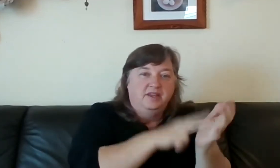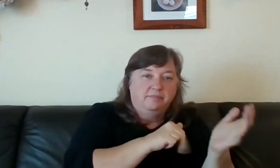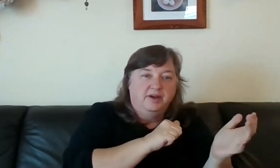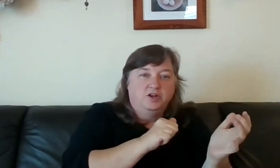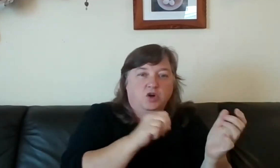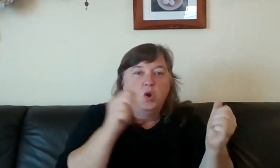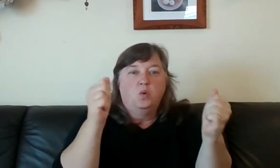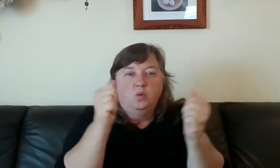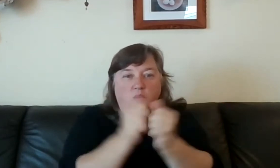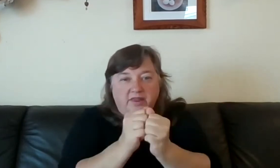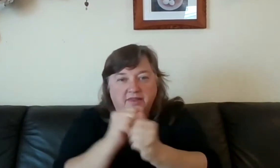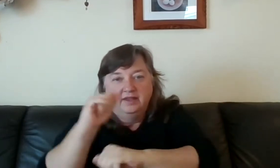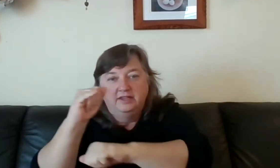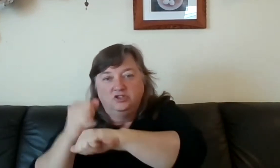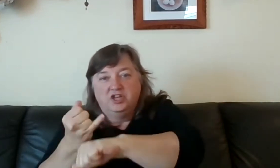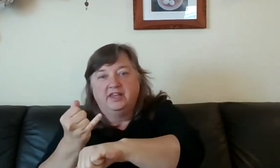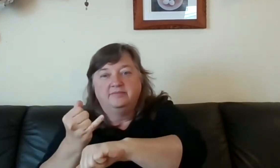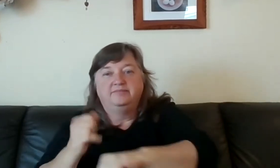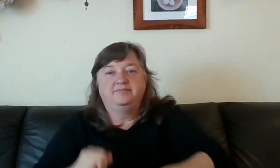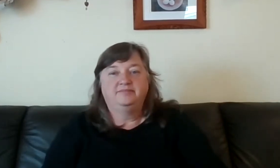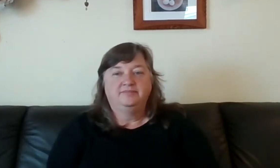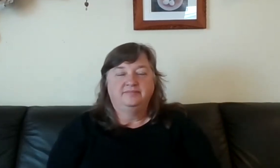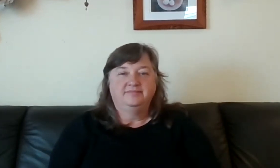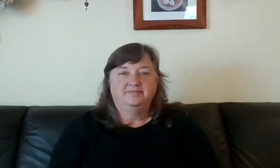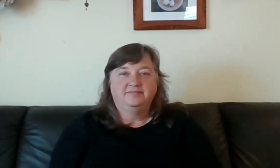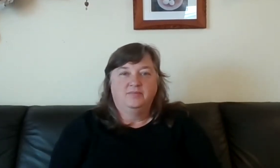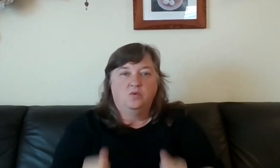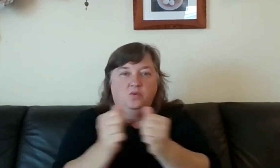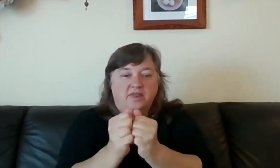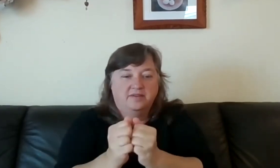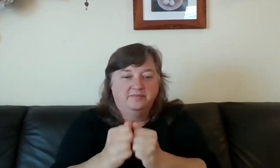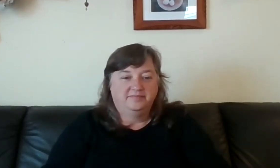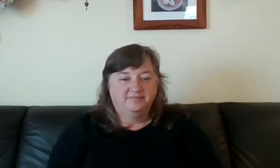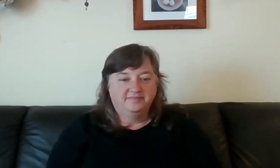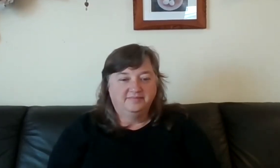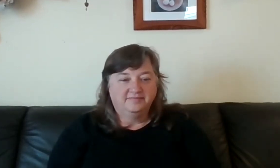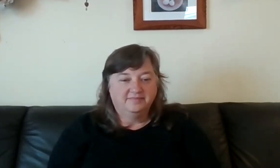Peanut butter with jelly. With.